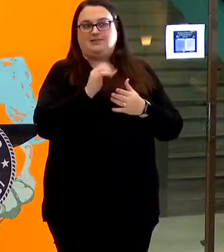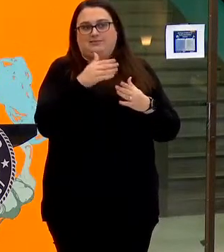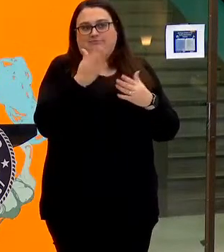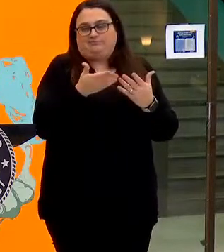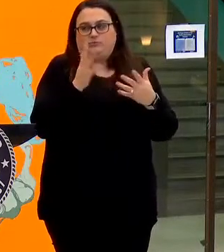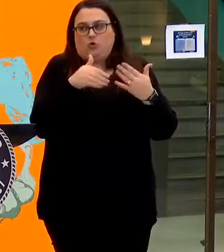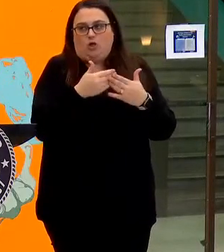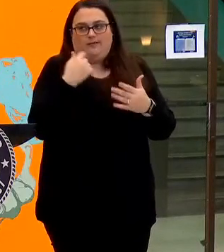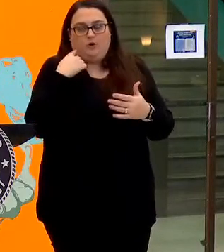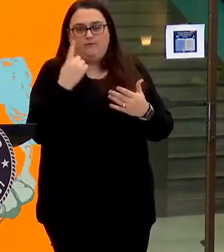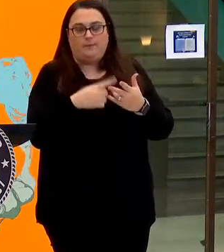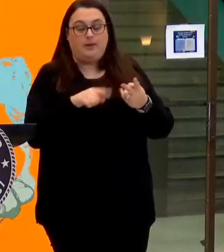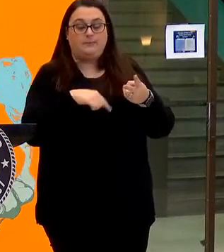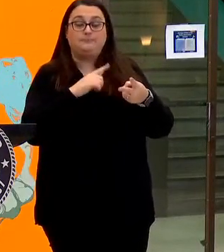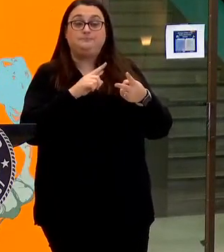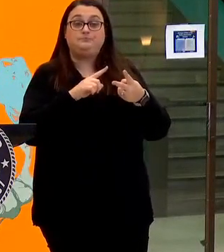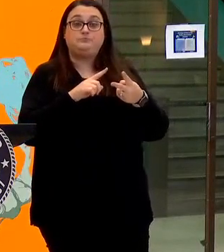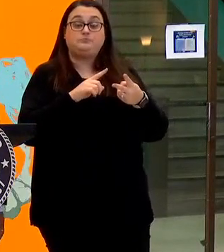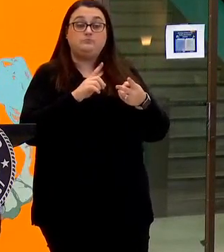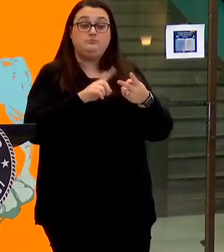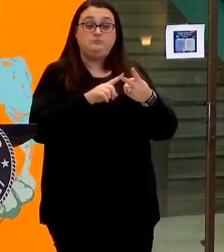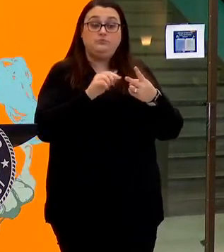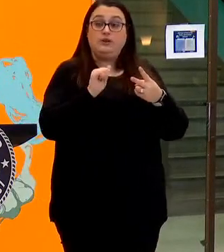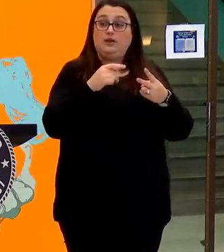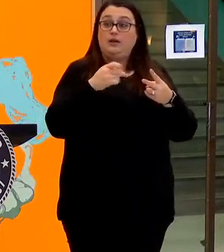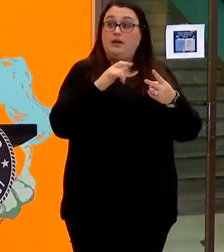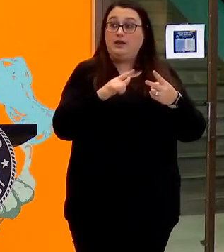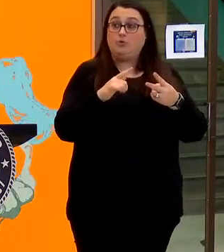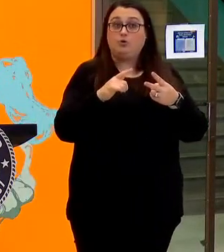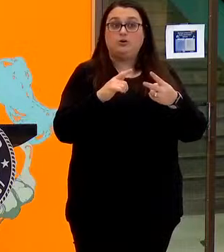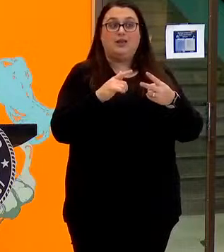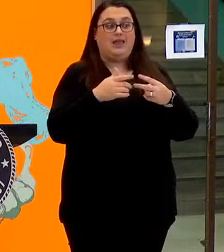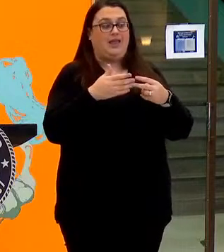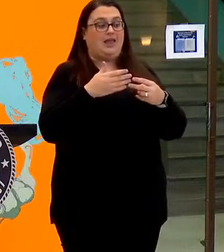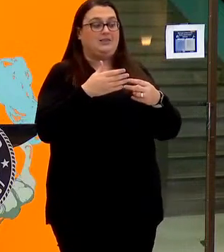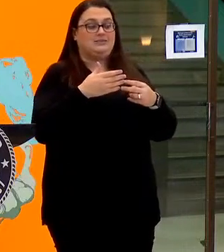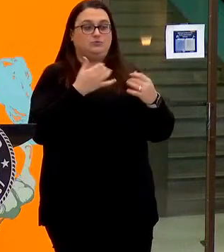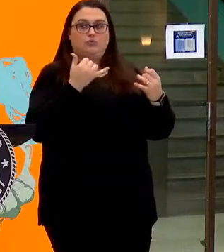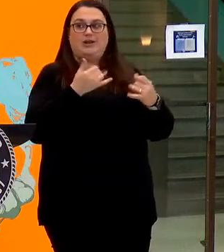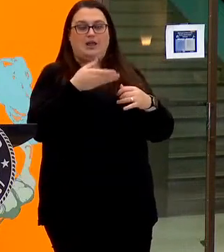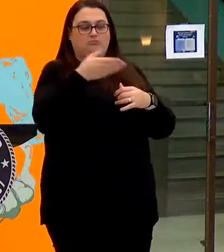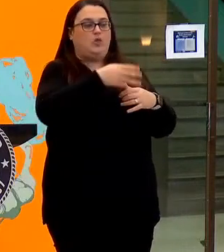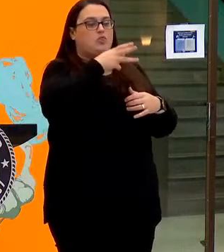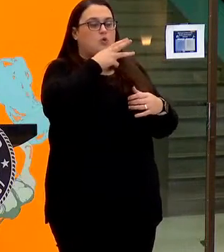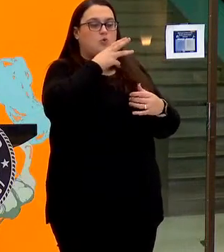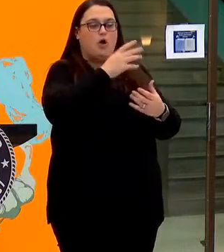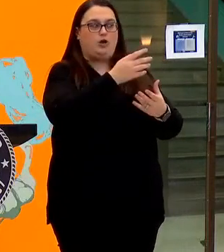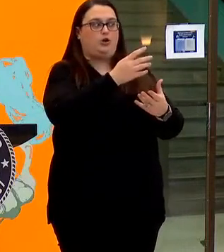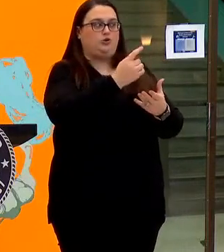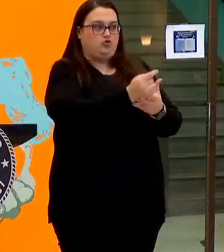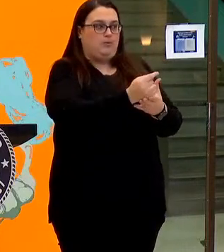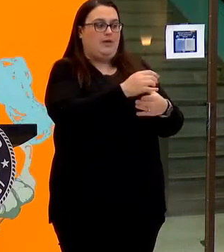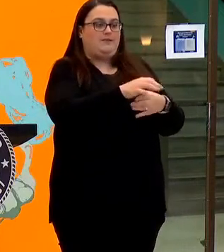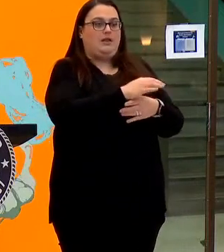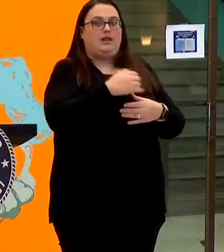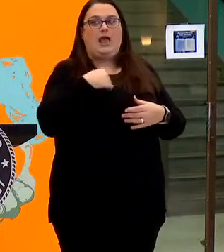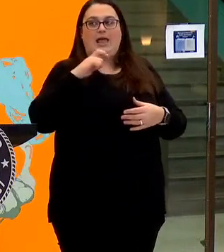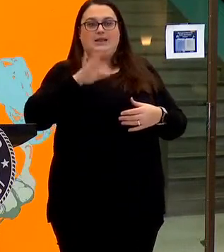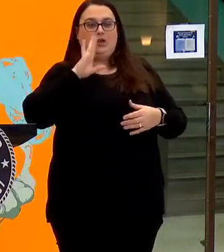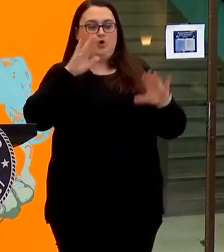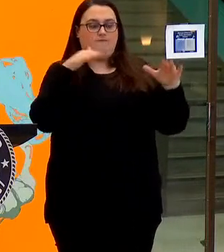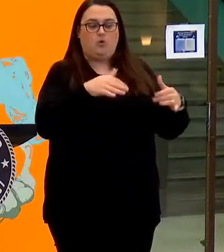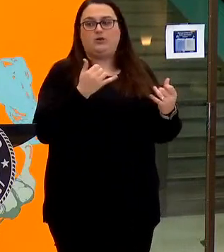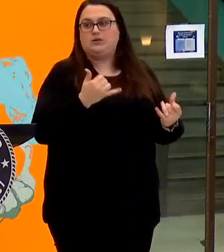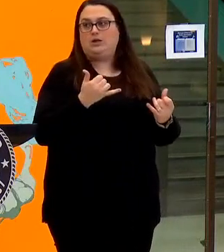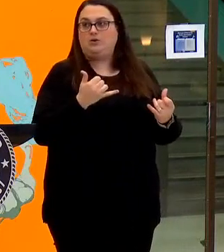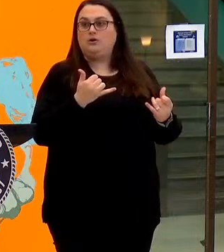communication. And yeah, you know, April is on site right now. She's on site at the water plant. Where I need her focus is